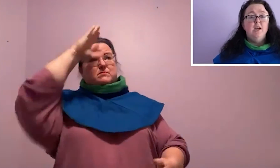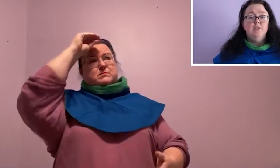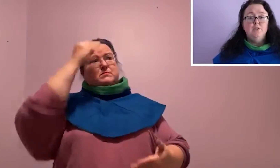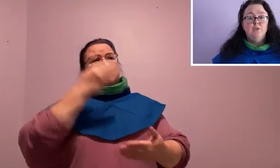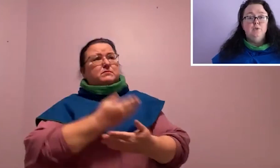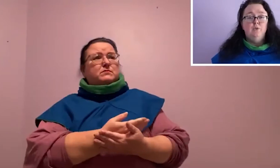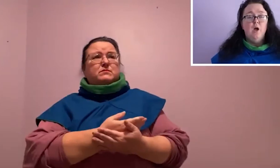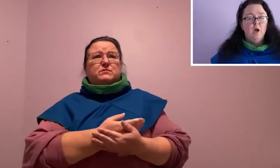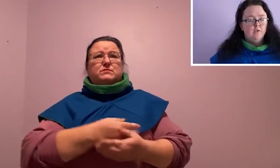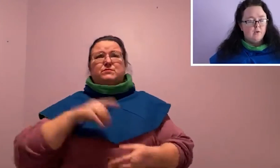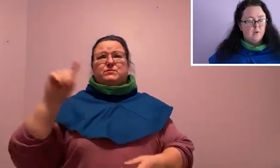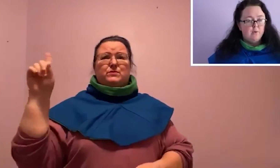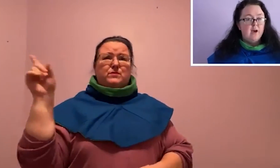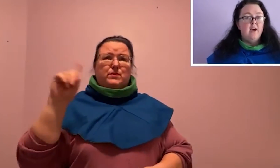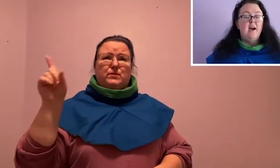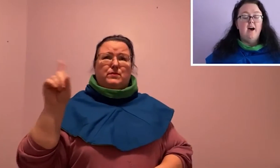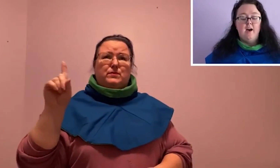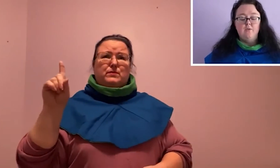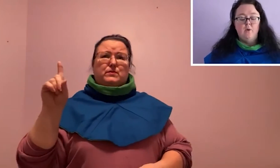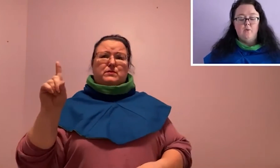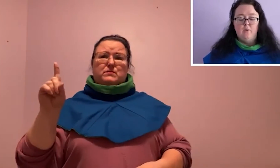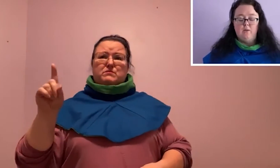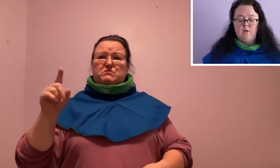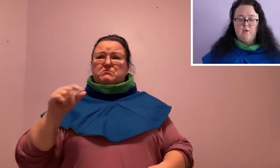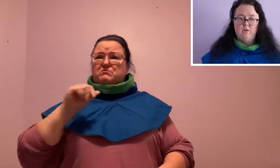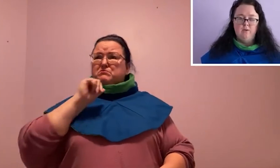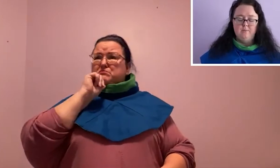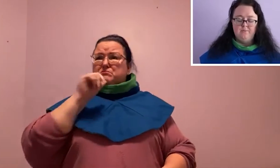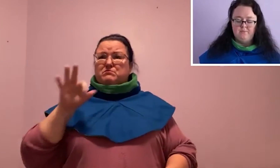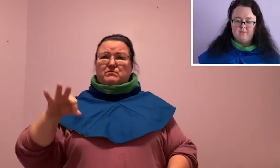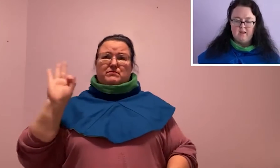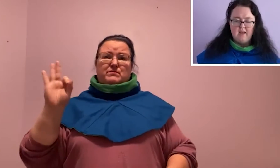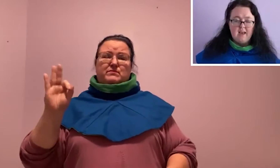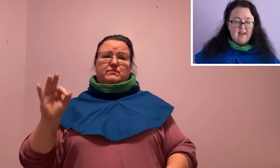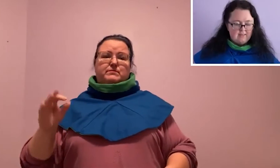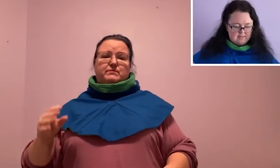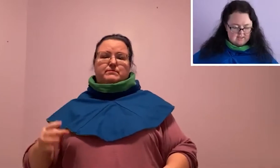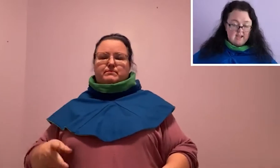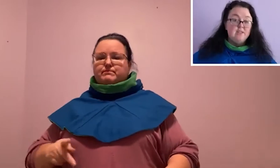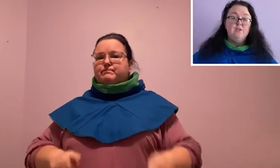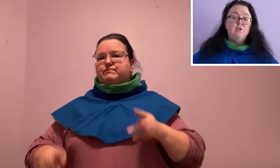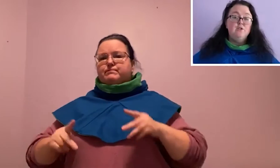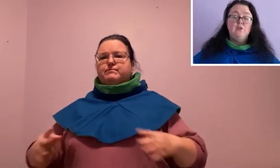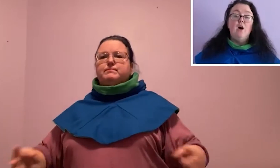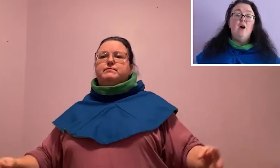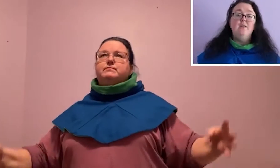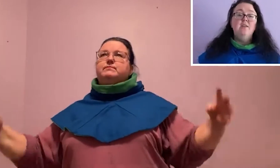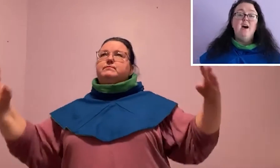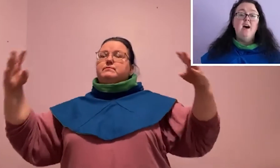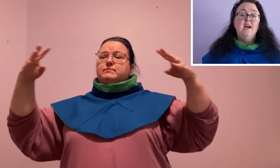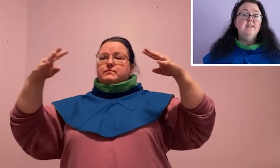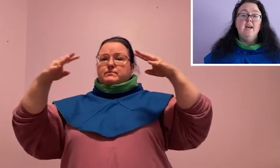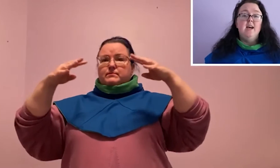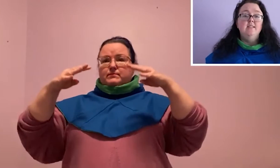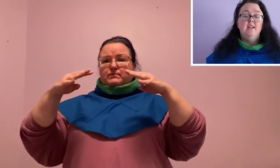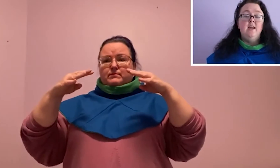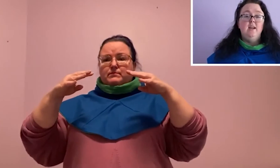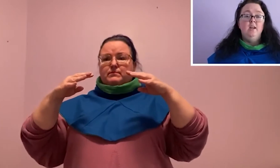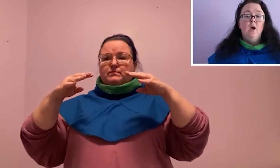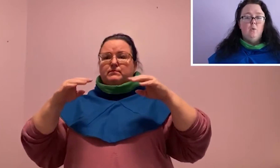to do? For I have no other. They searched all the night and day